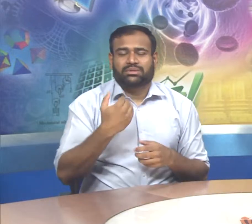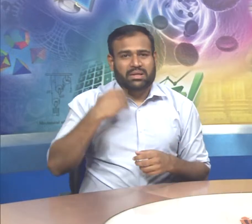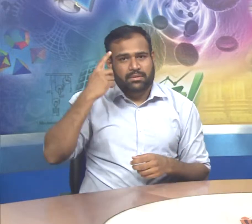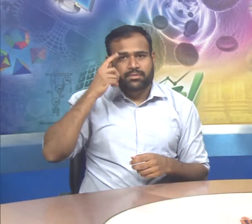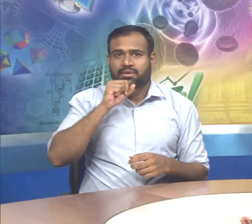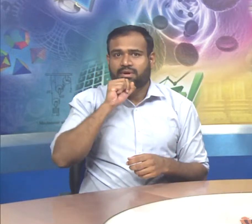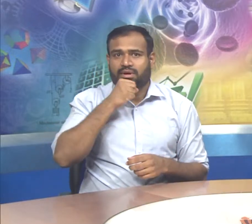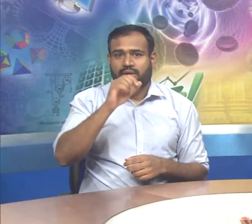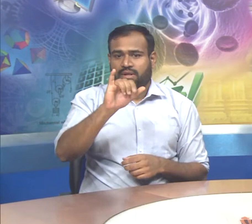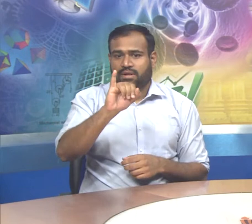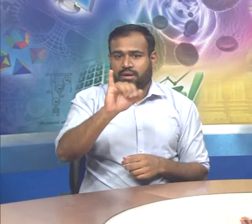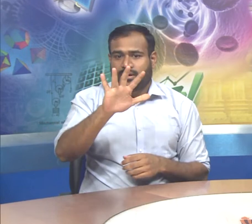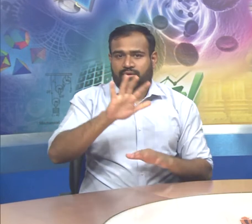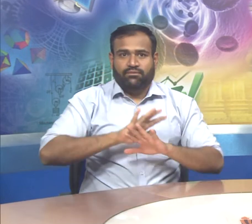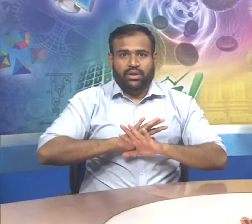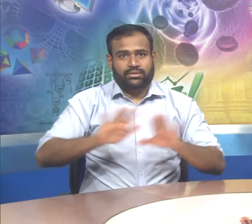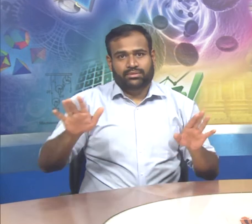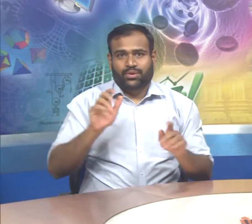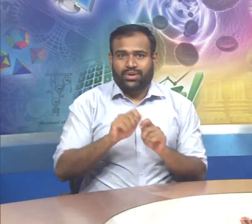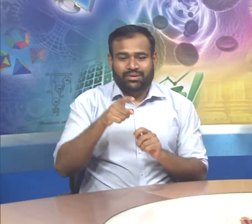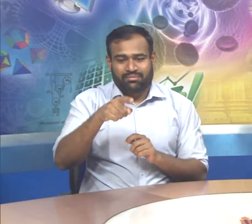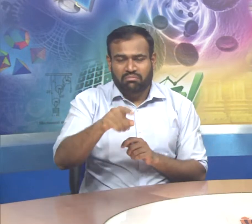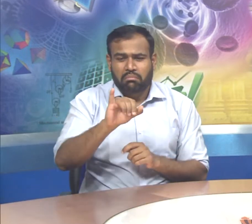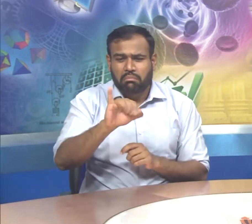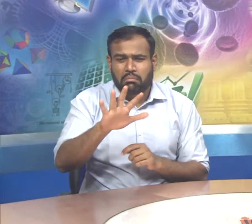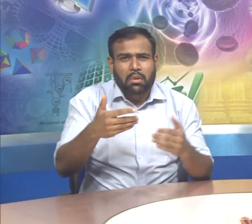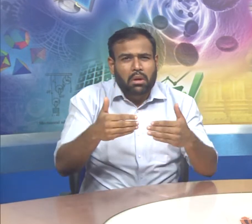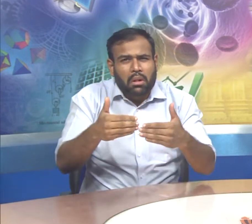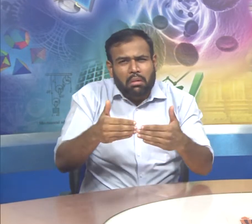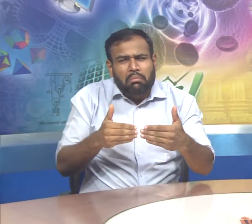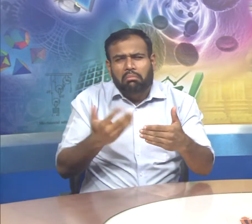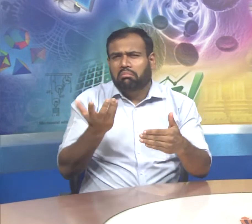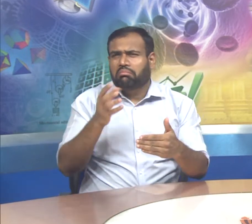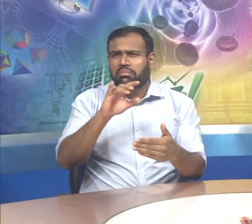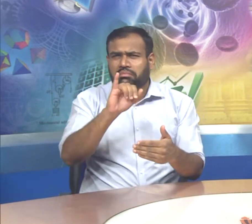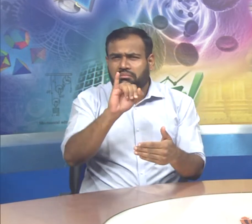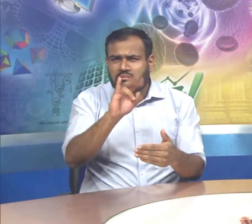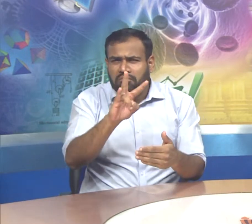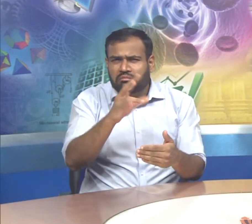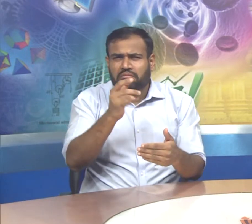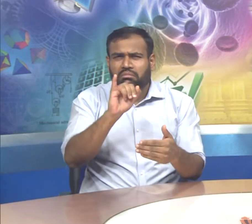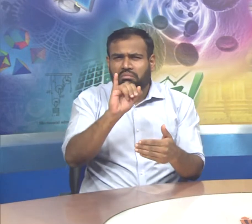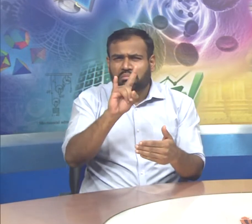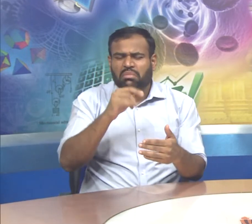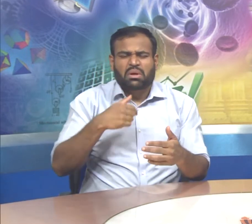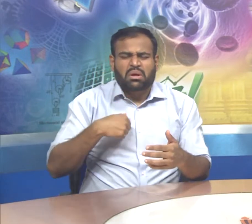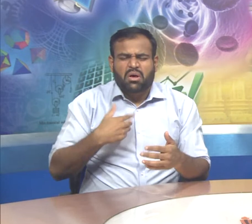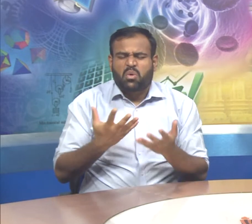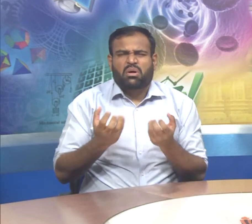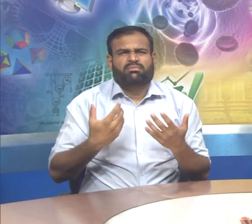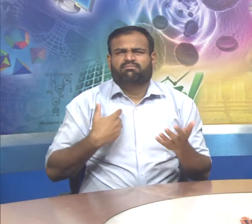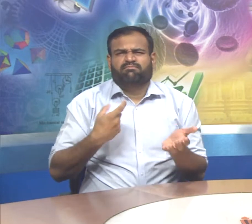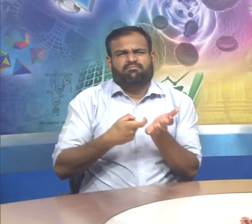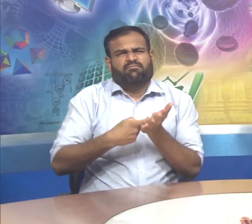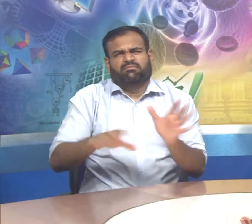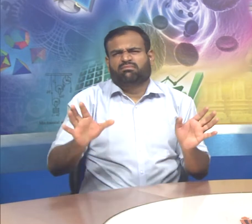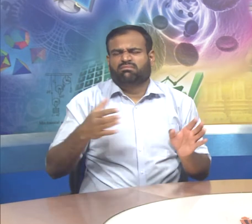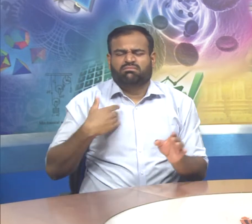And a judge may voluntarily resign before expiry of his